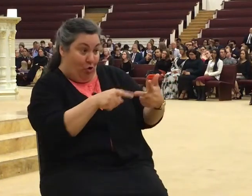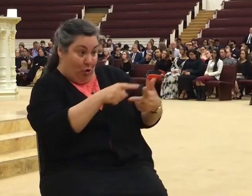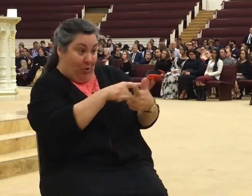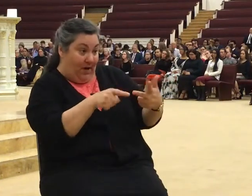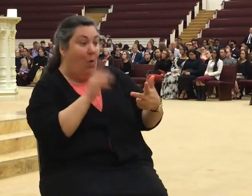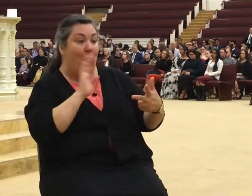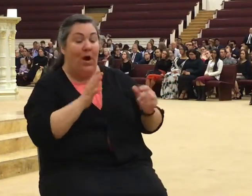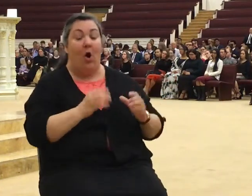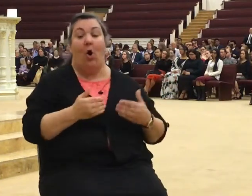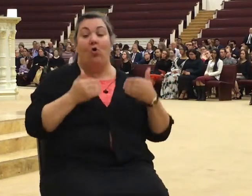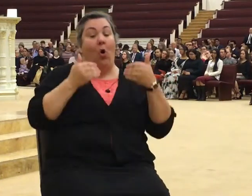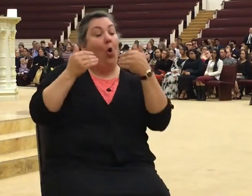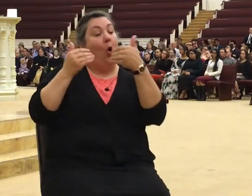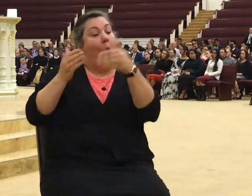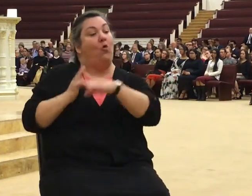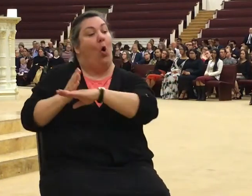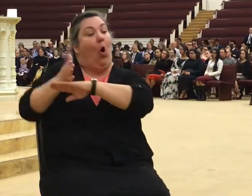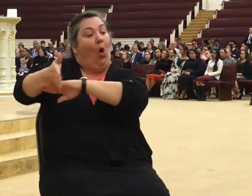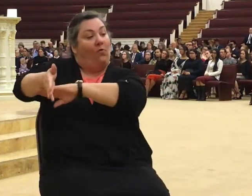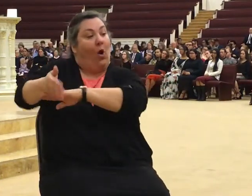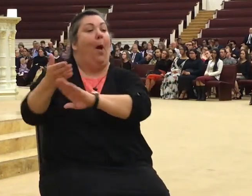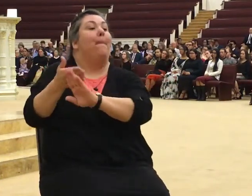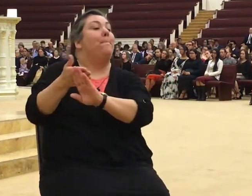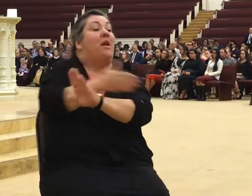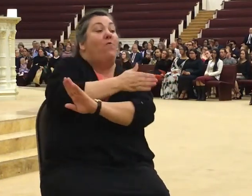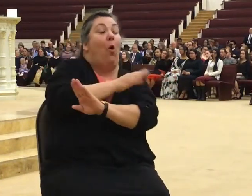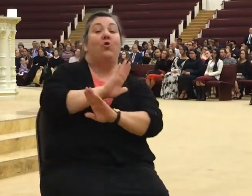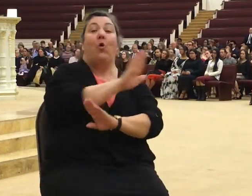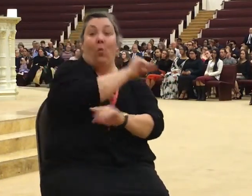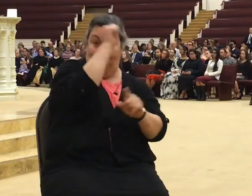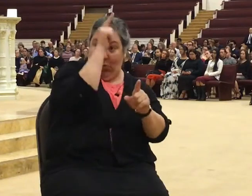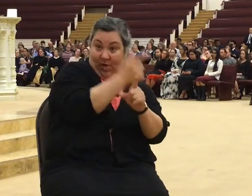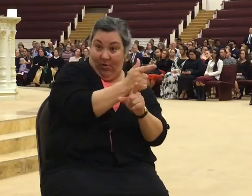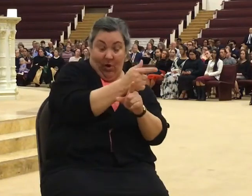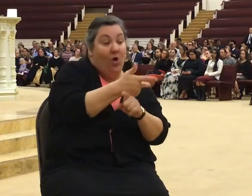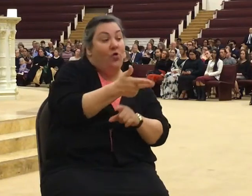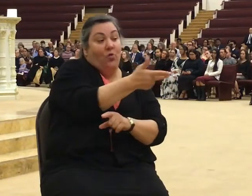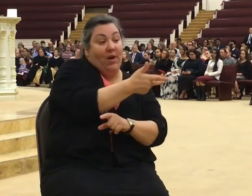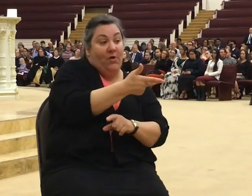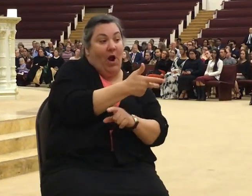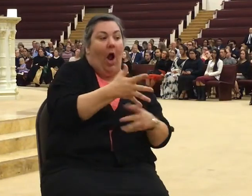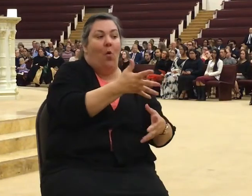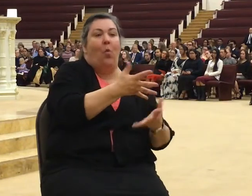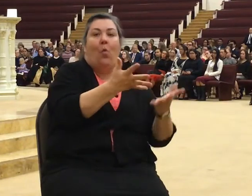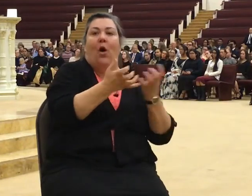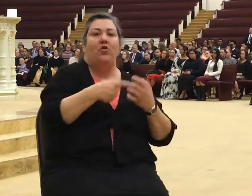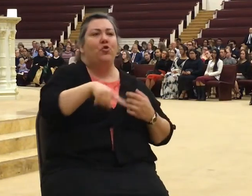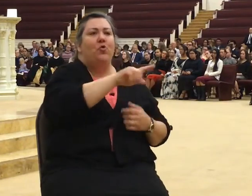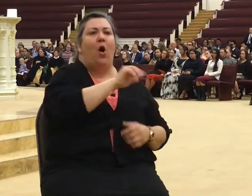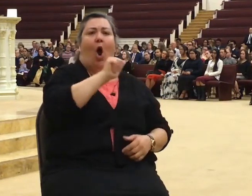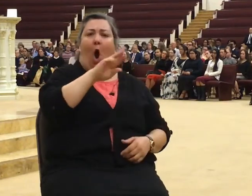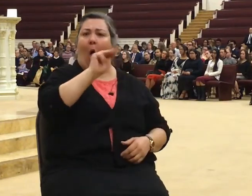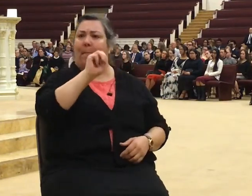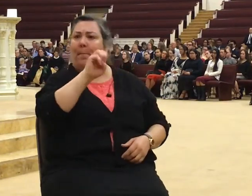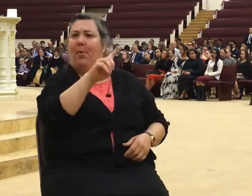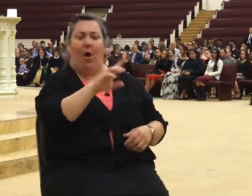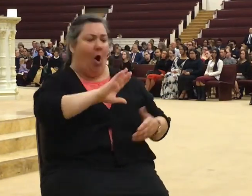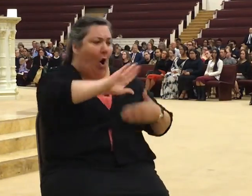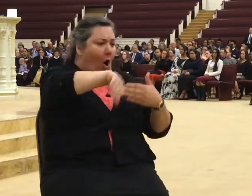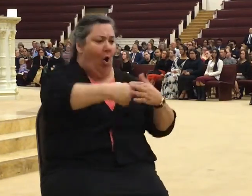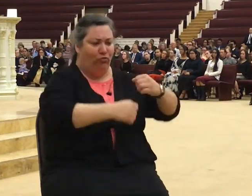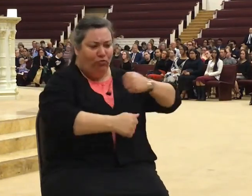pass over before the rest of your brethren. And I want you armed. And I want all you mighty men of valor.